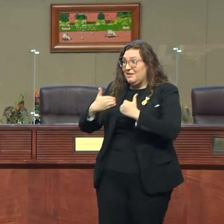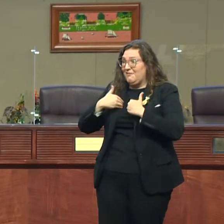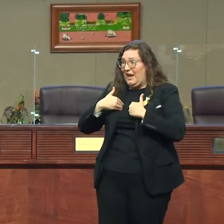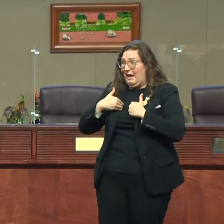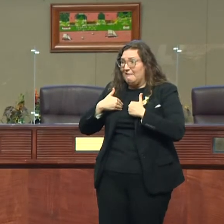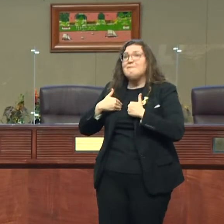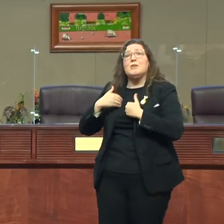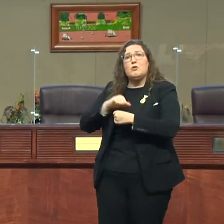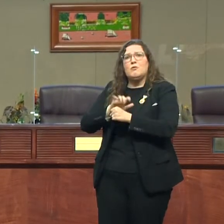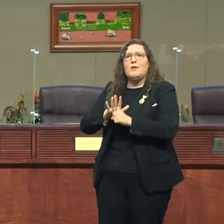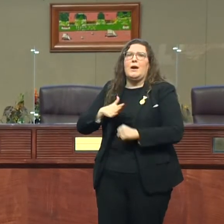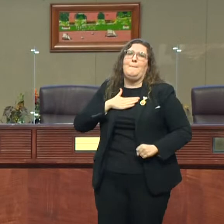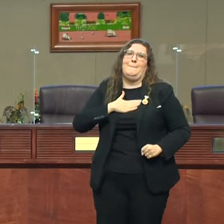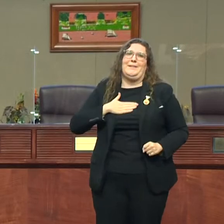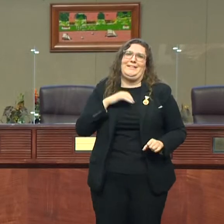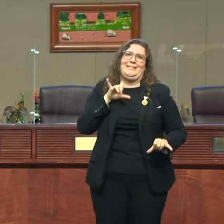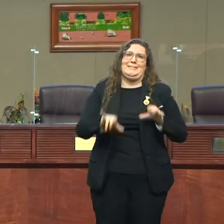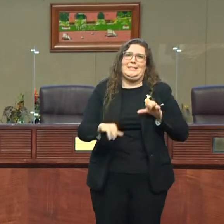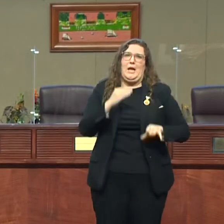will now turn it over to Mayor Demings.